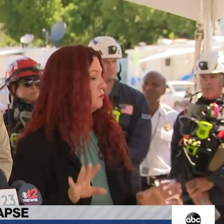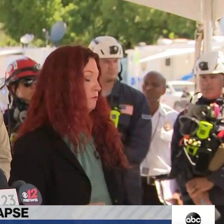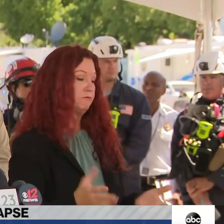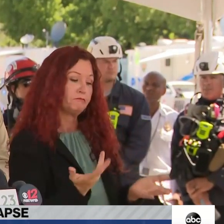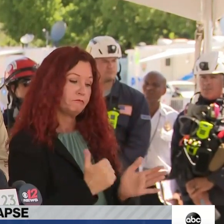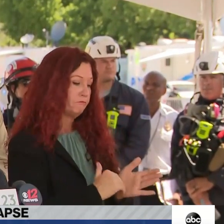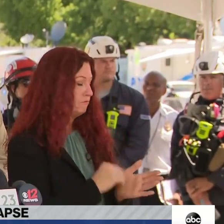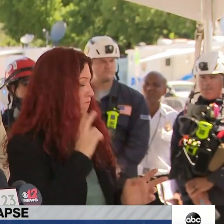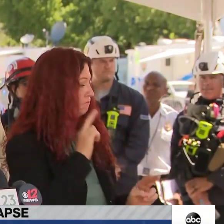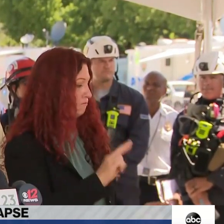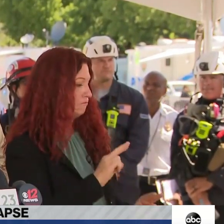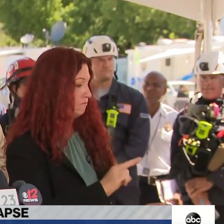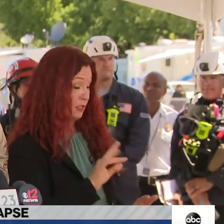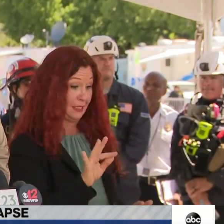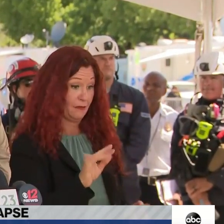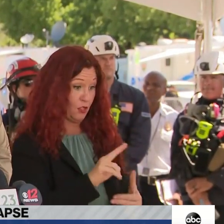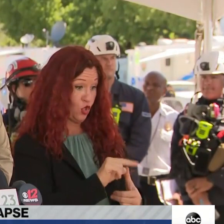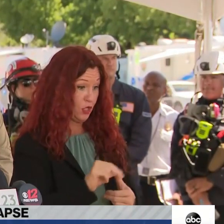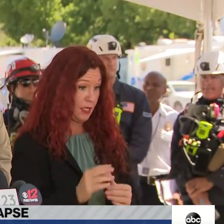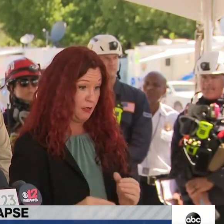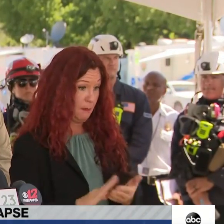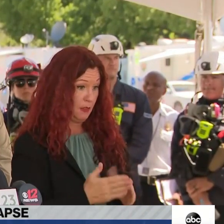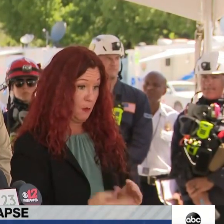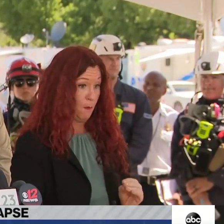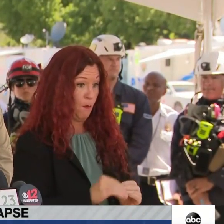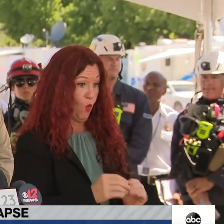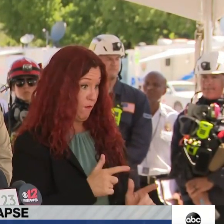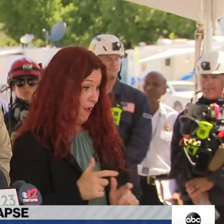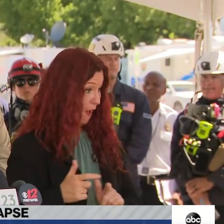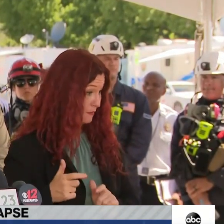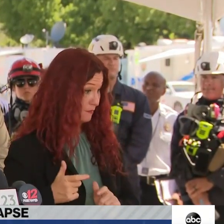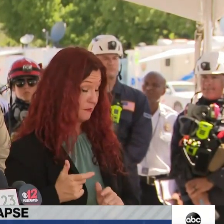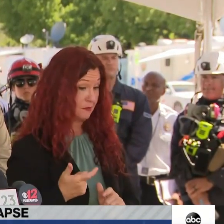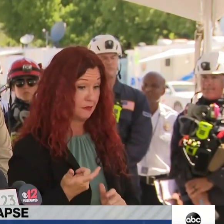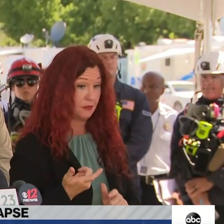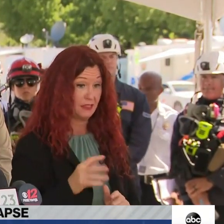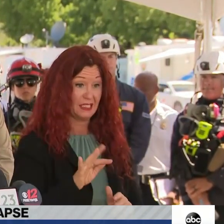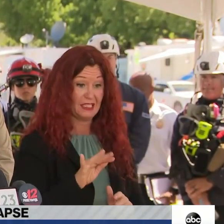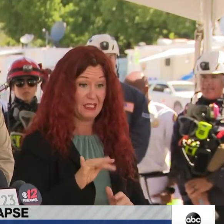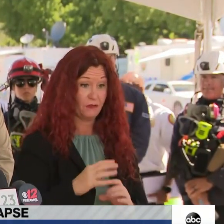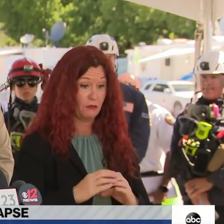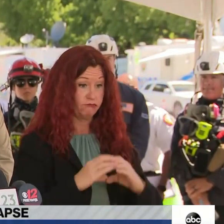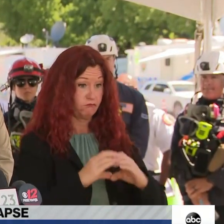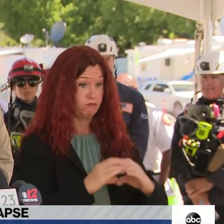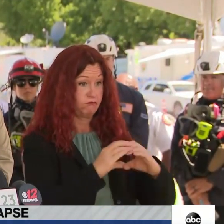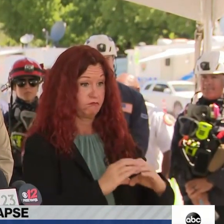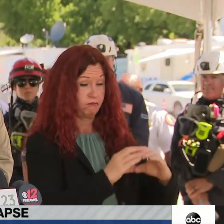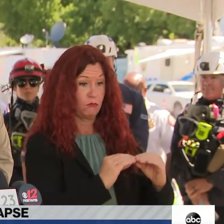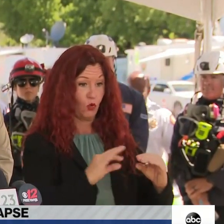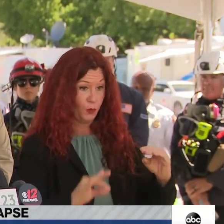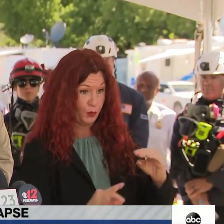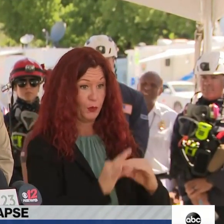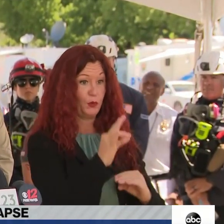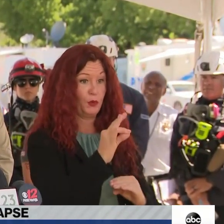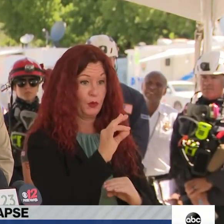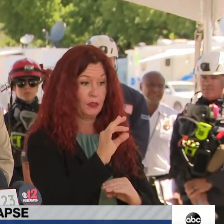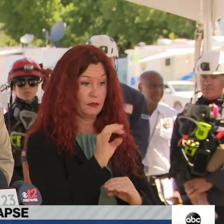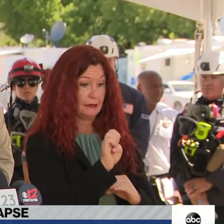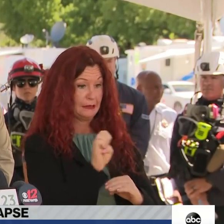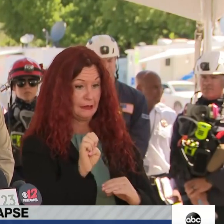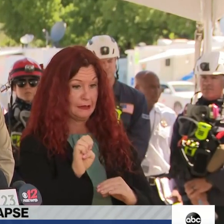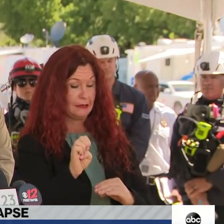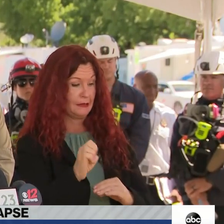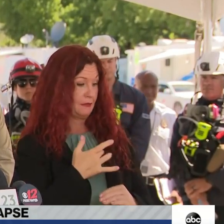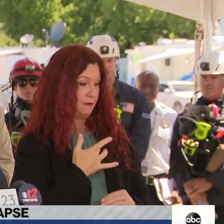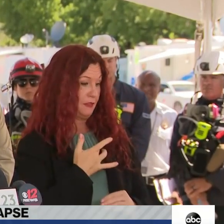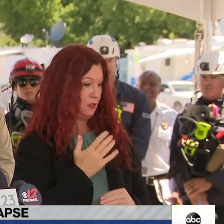If this thing starts moving quickly, I think it would all be done, even if we did get a wobble east, because we probably wouldn't be looking at impacts